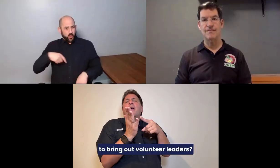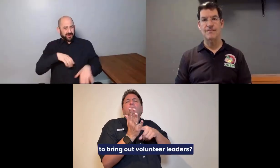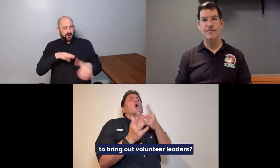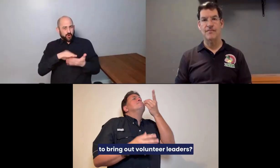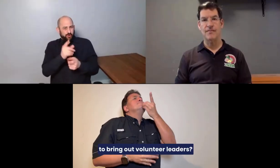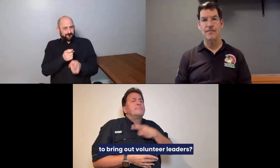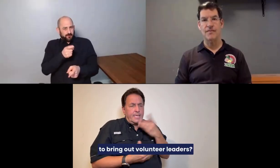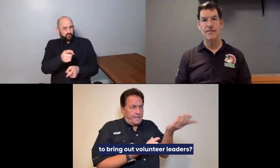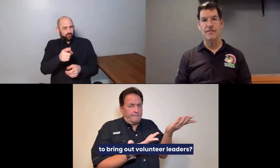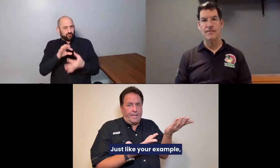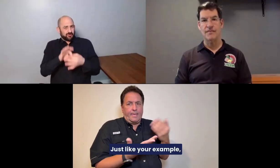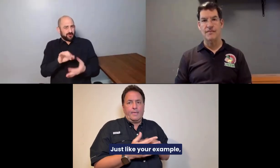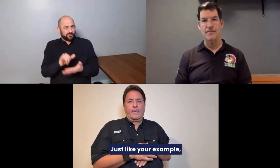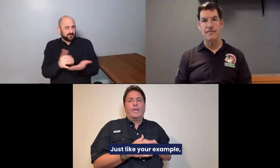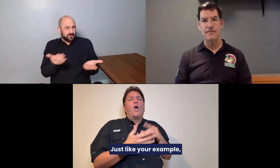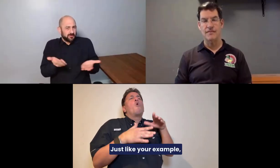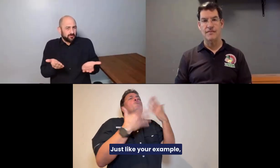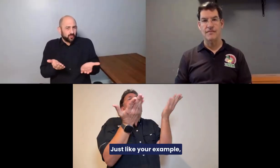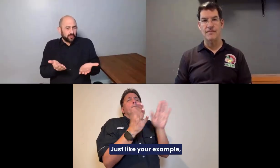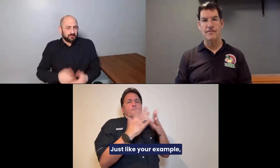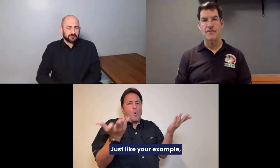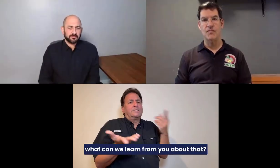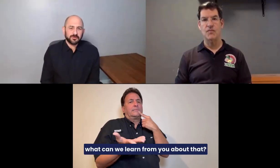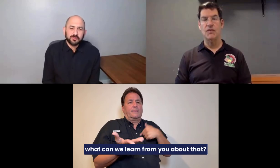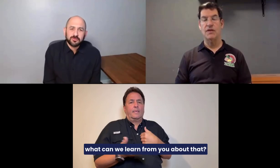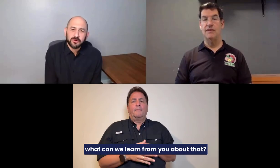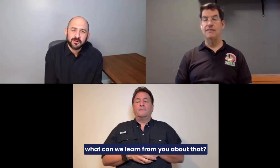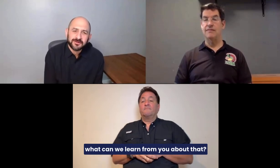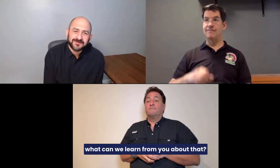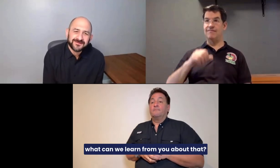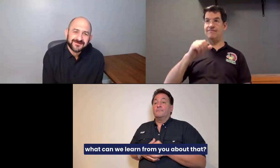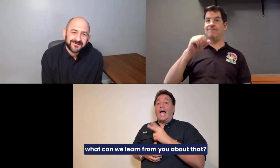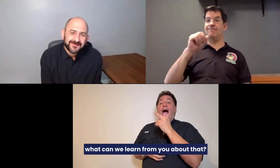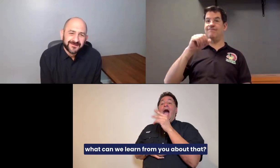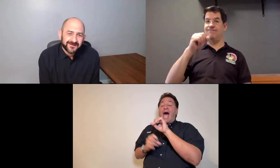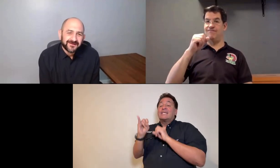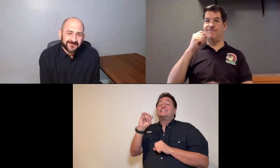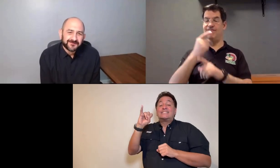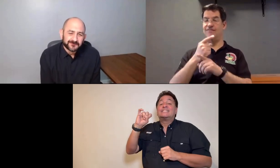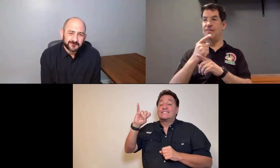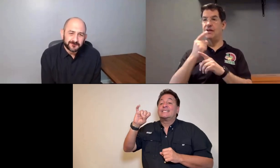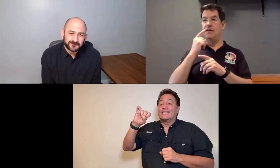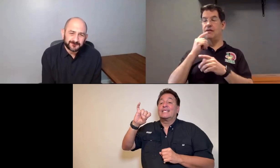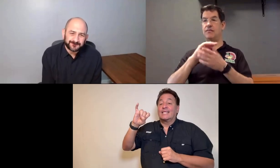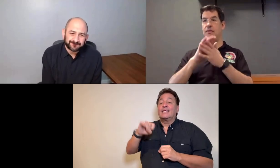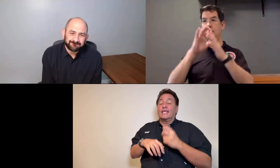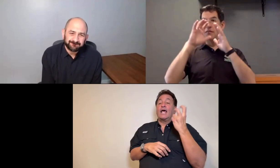volunteer leaders, just like your example? What can we learn from you about that?